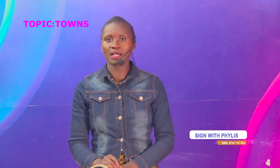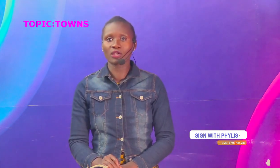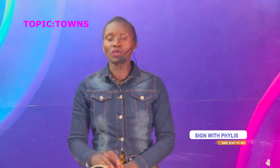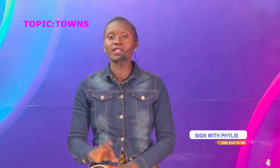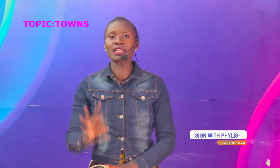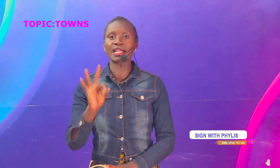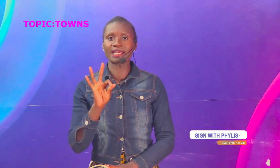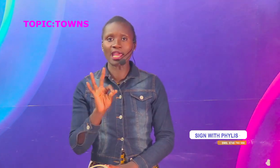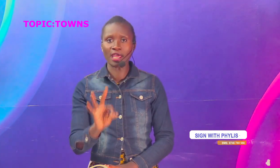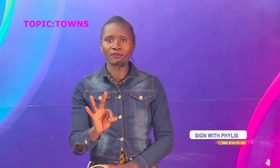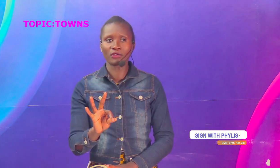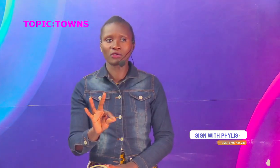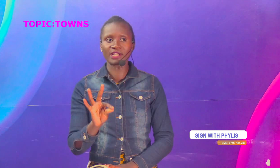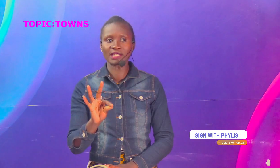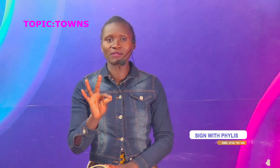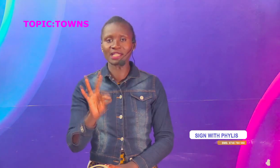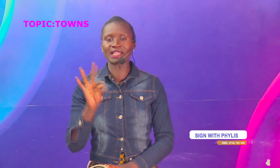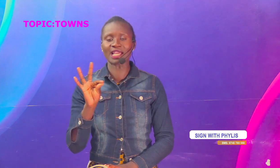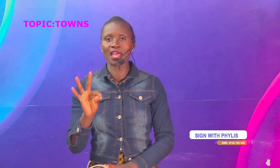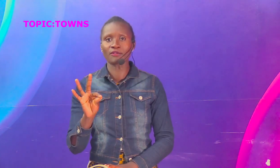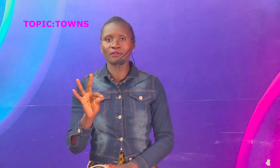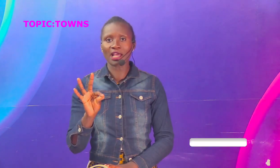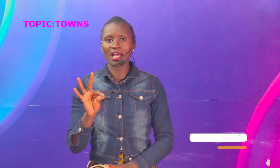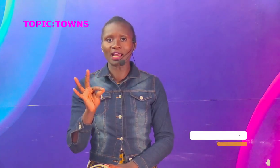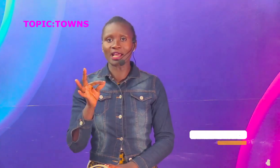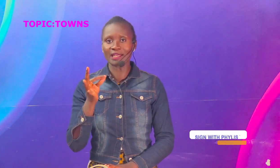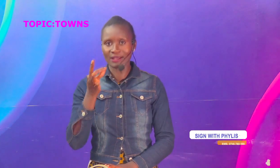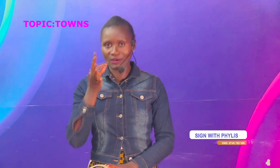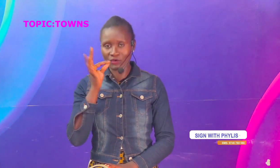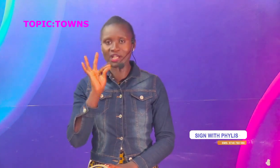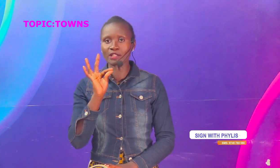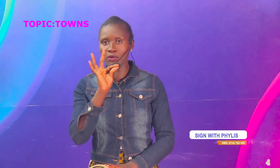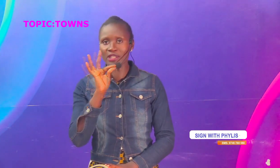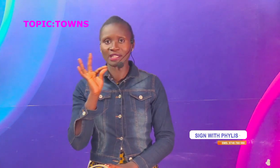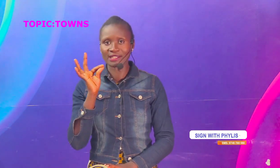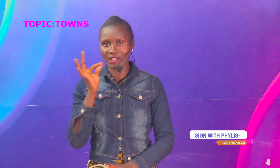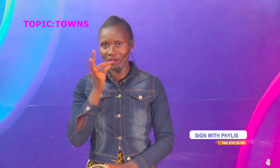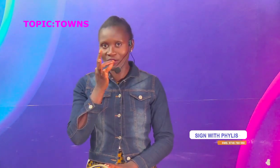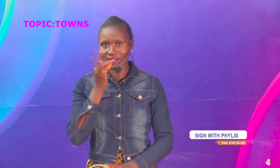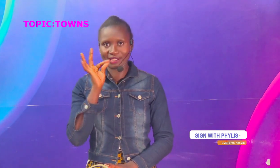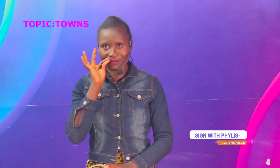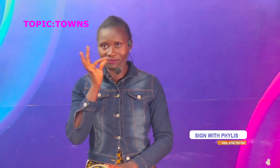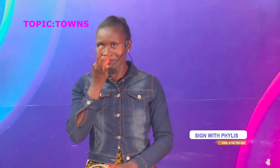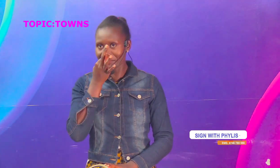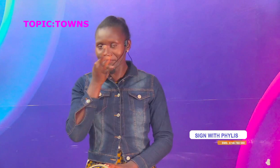Using letter F, you just make letter F and you just point it inside your nose.